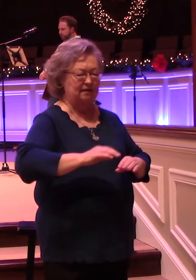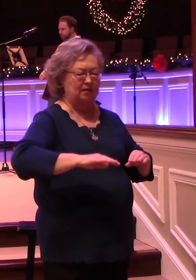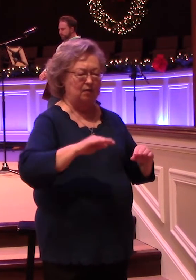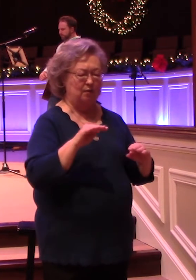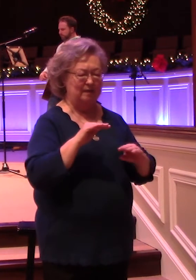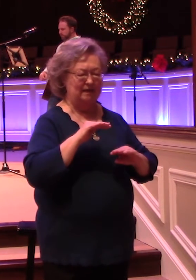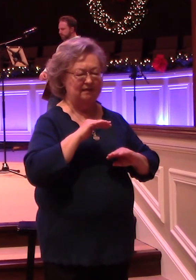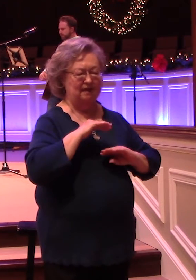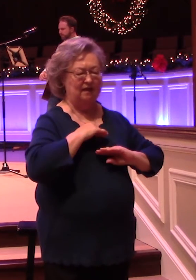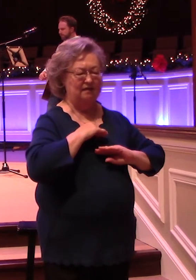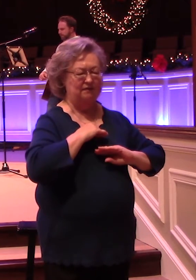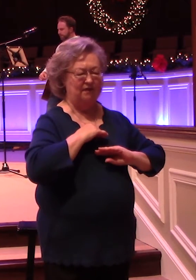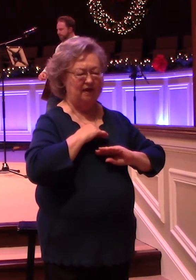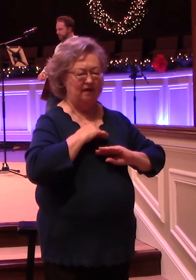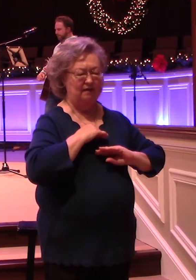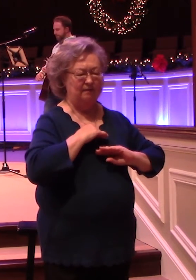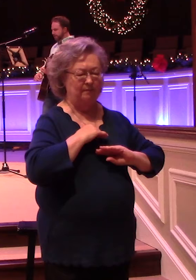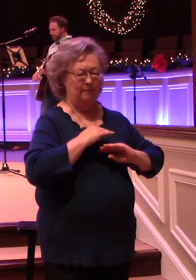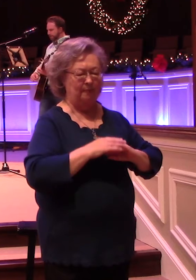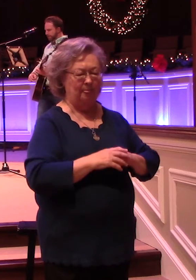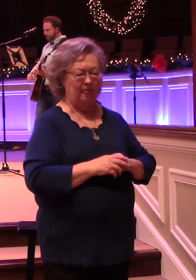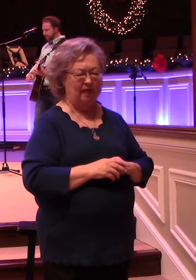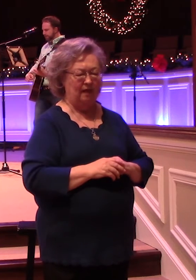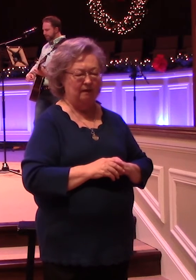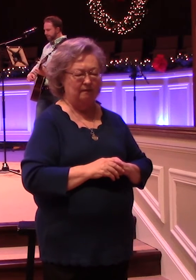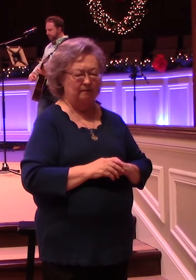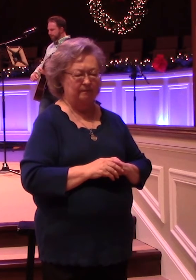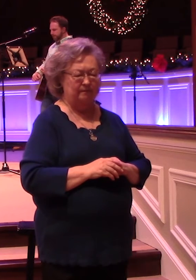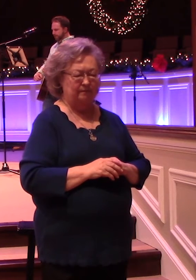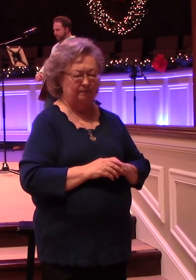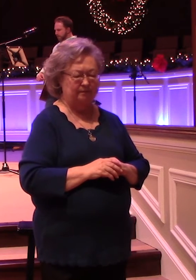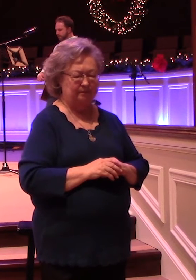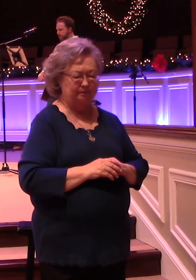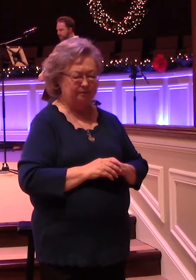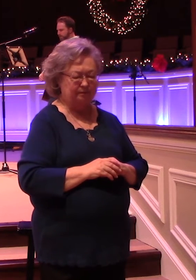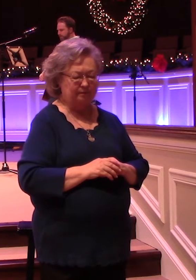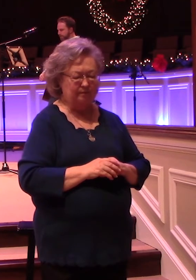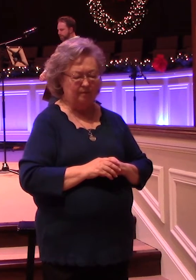There's not a single hunger that isn't filled.